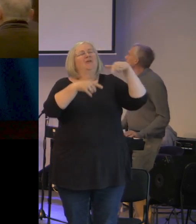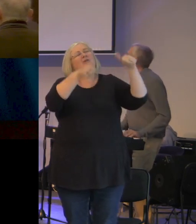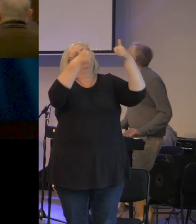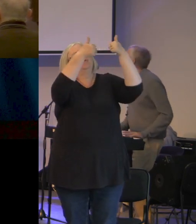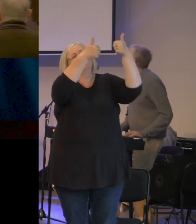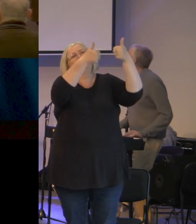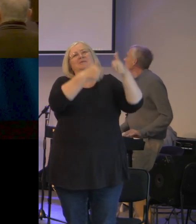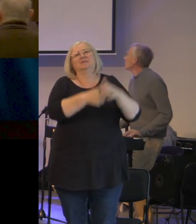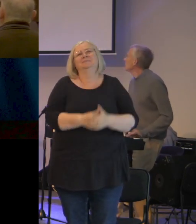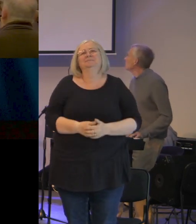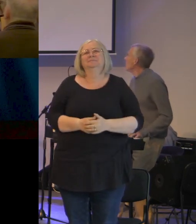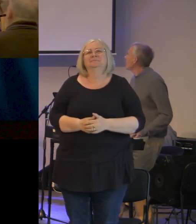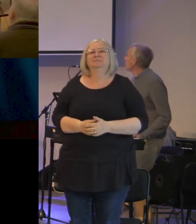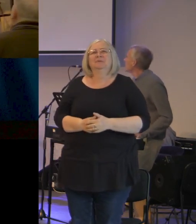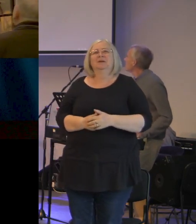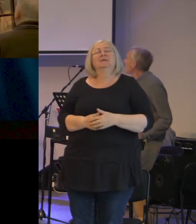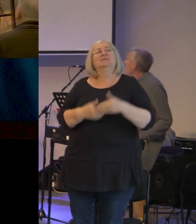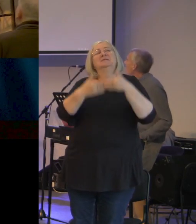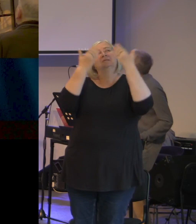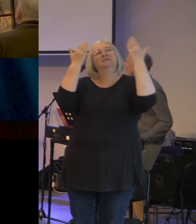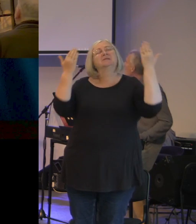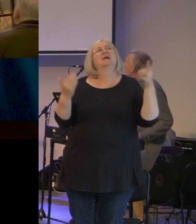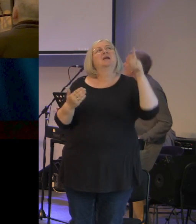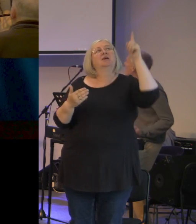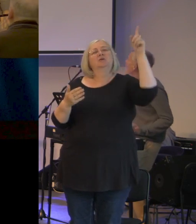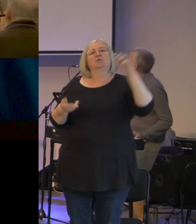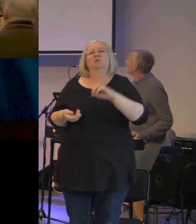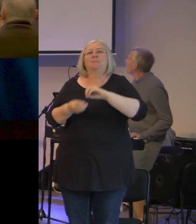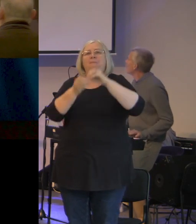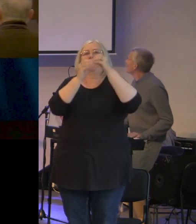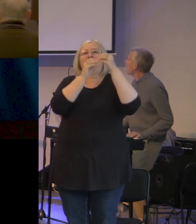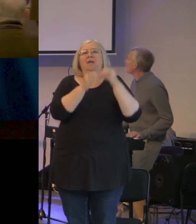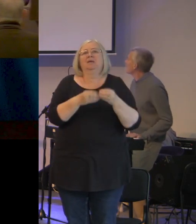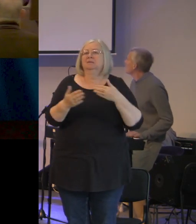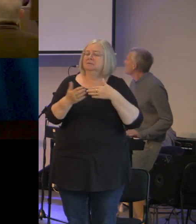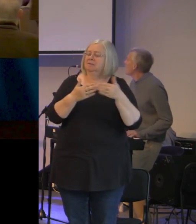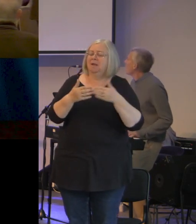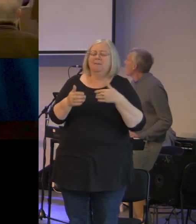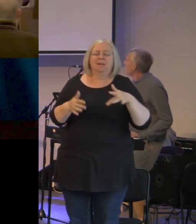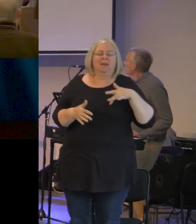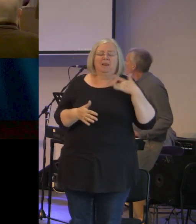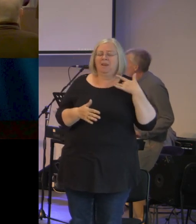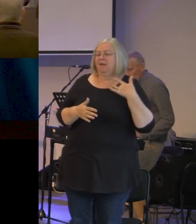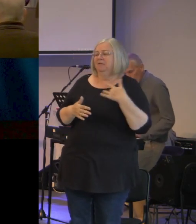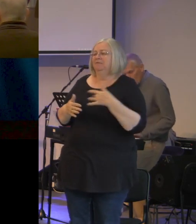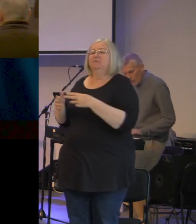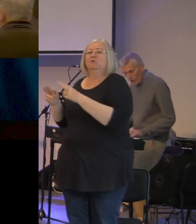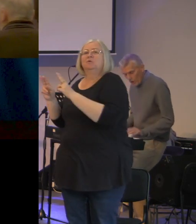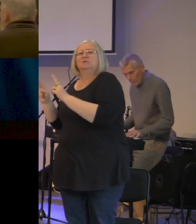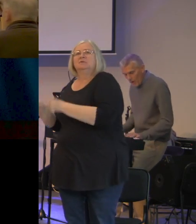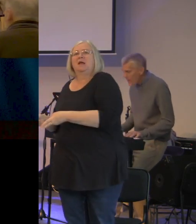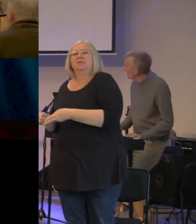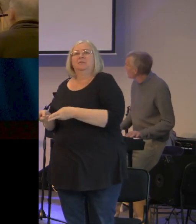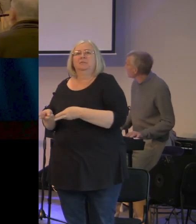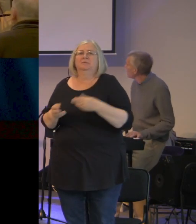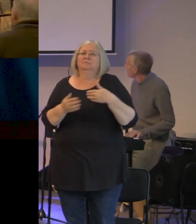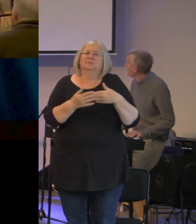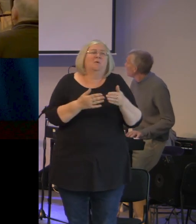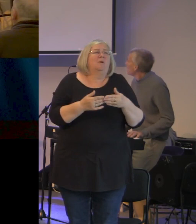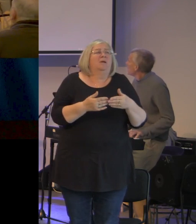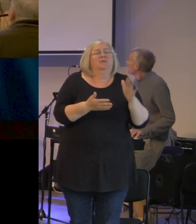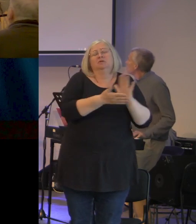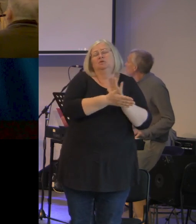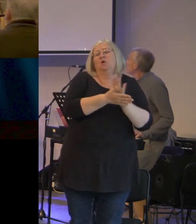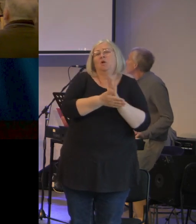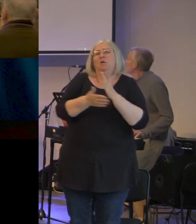This is the day you made. Whether in life or death, whether in joy or pain,